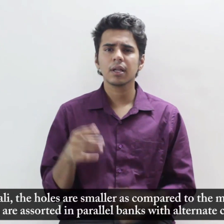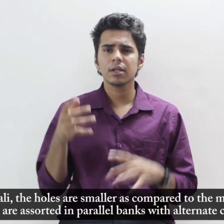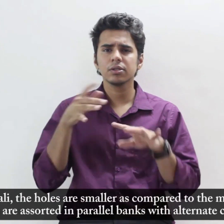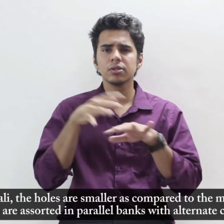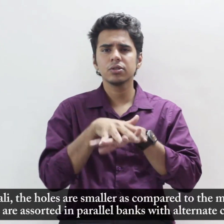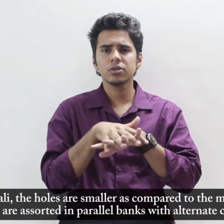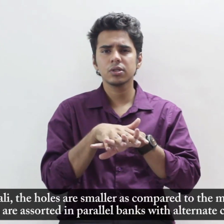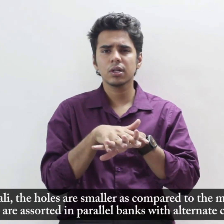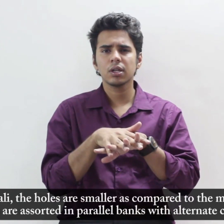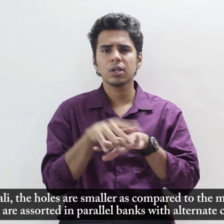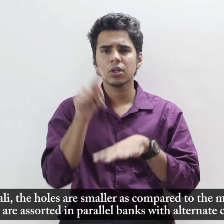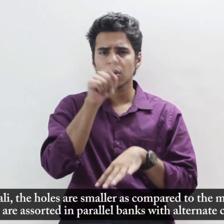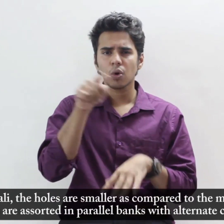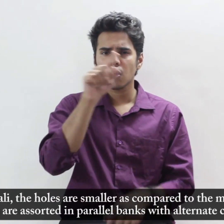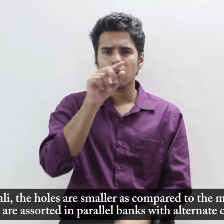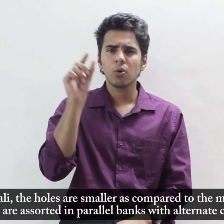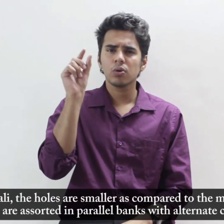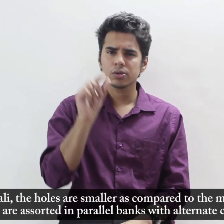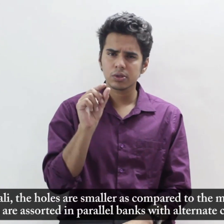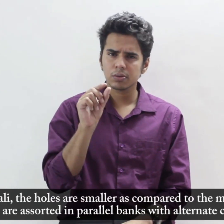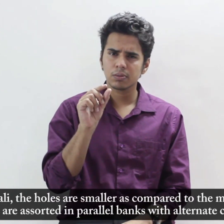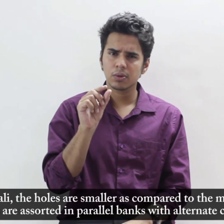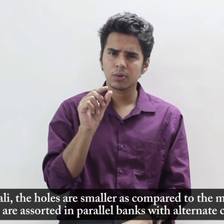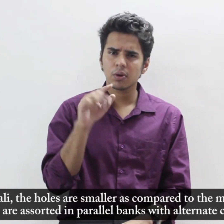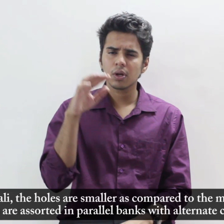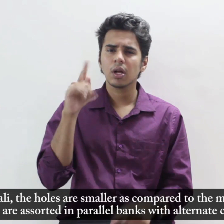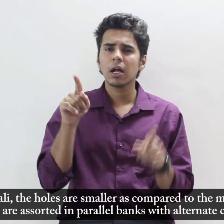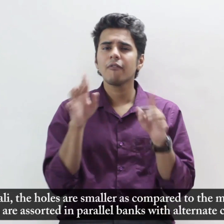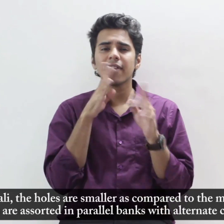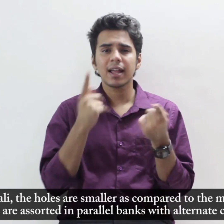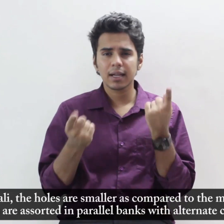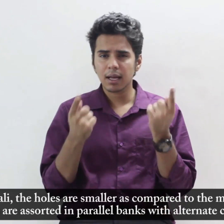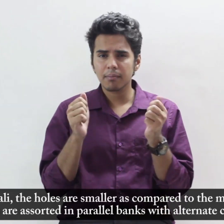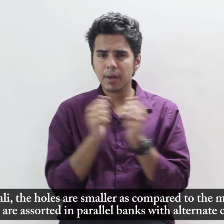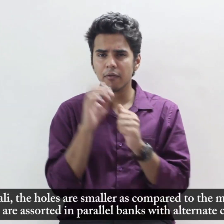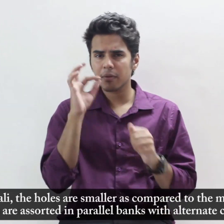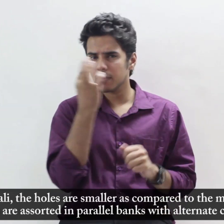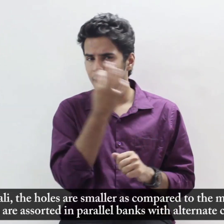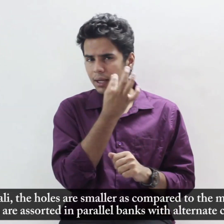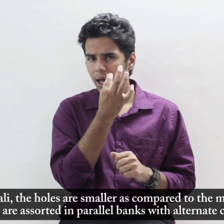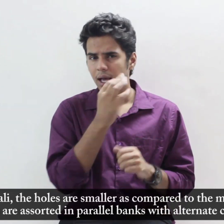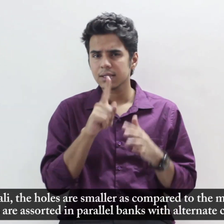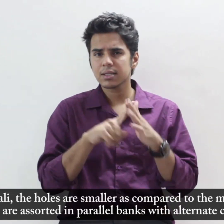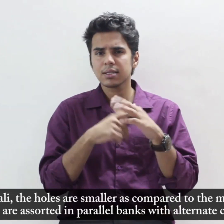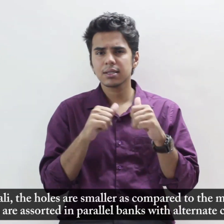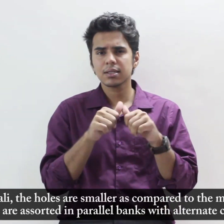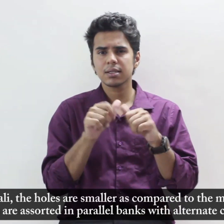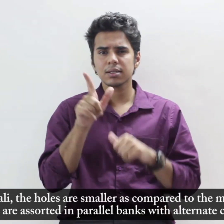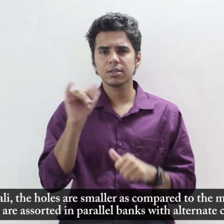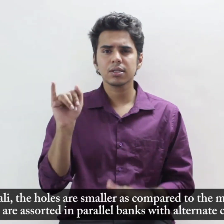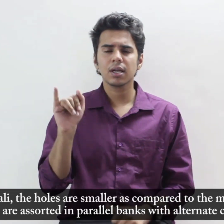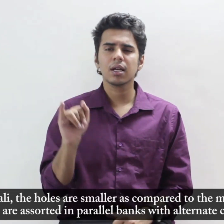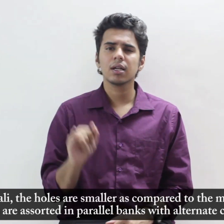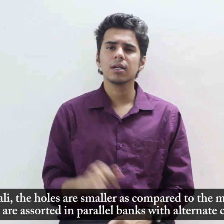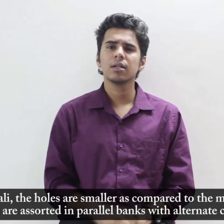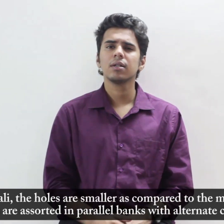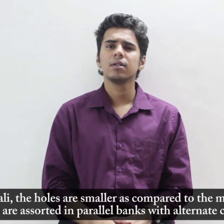In this jali, the holes are smaller as compared to the Madras jali. The holes are assorted in parallel banks with